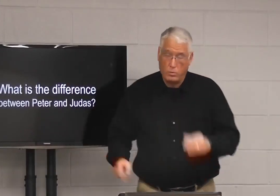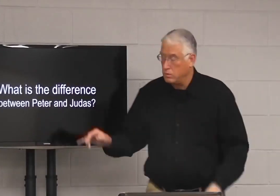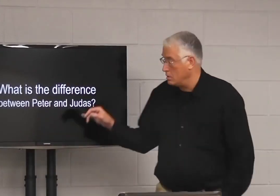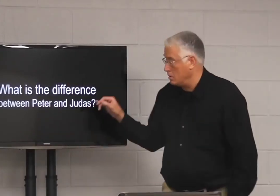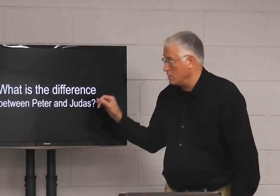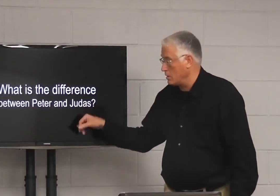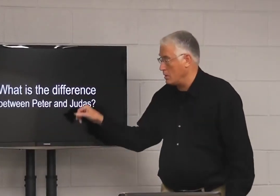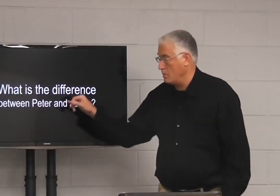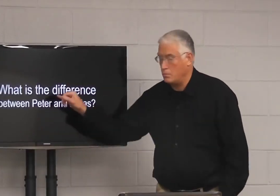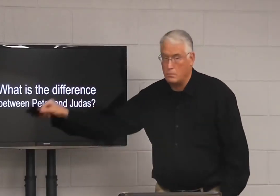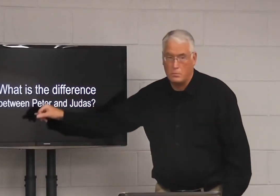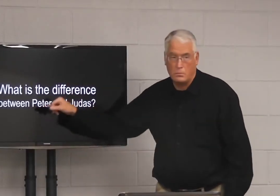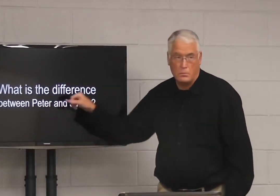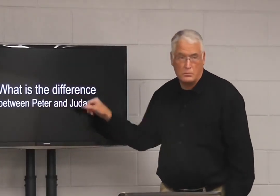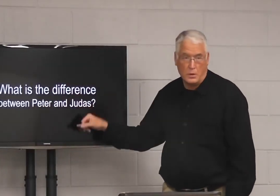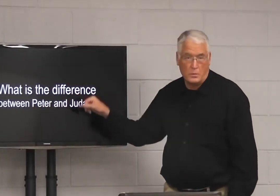Jesus. Both did.